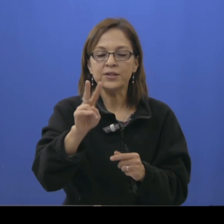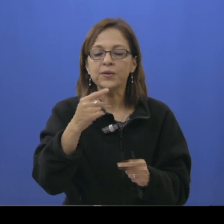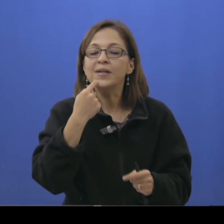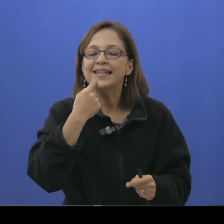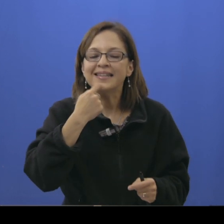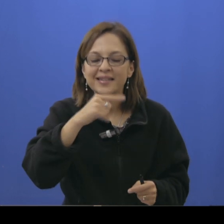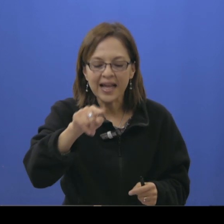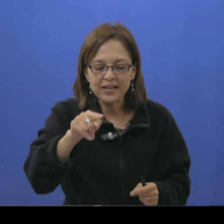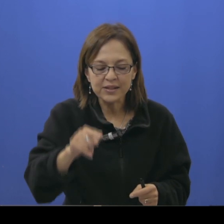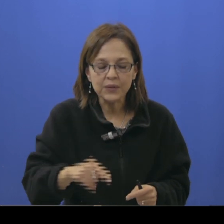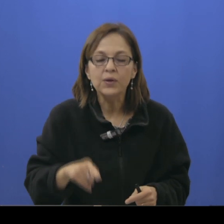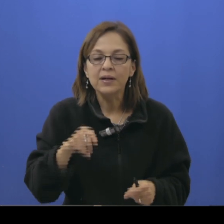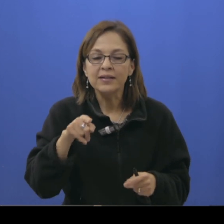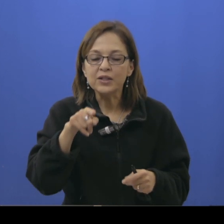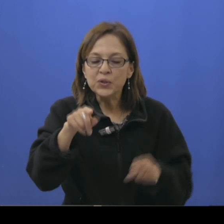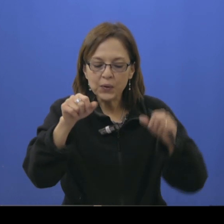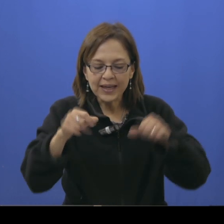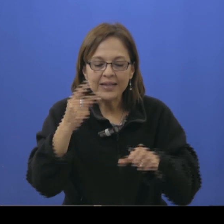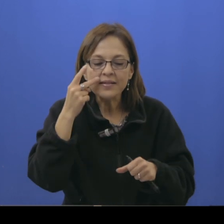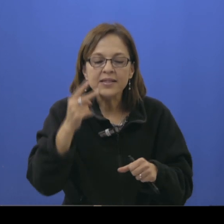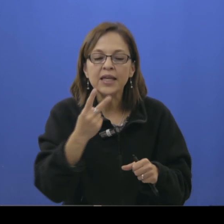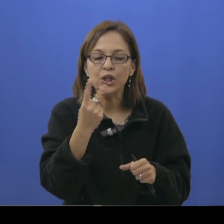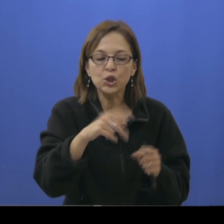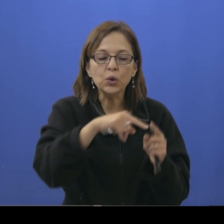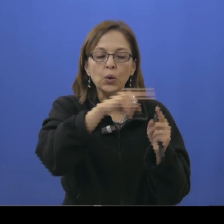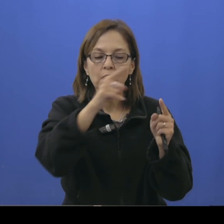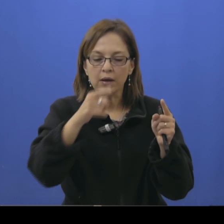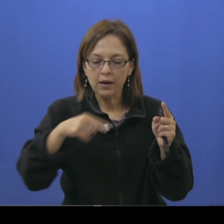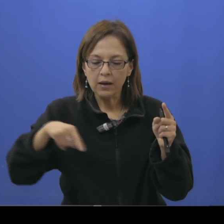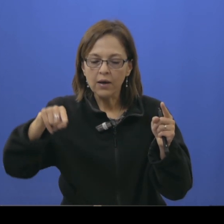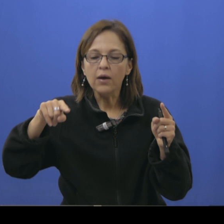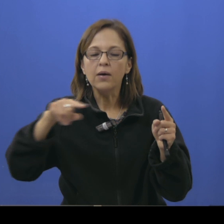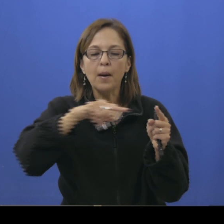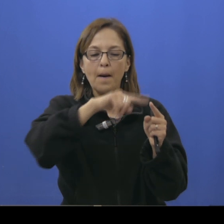equal to tells you that you can see 2